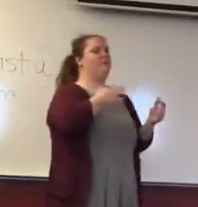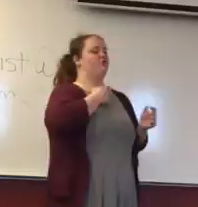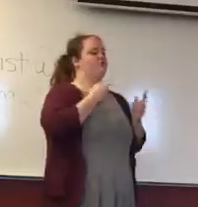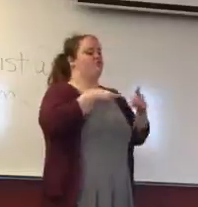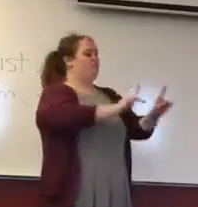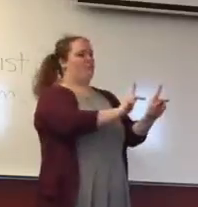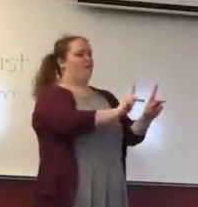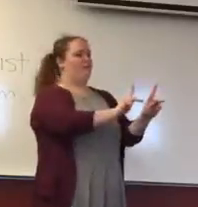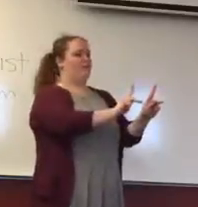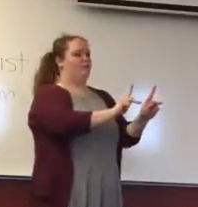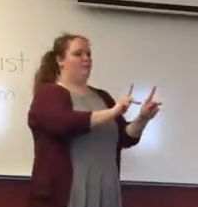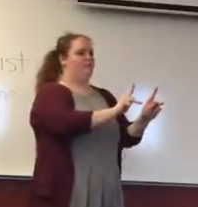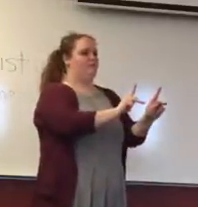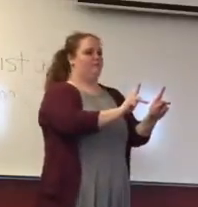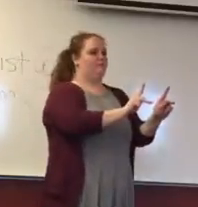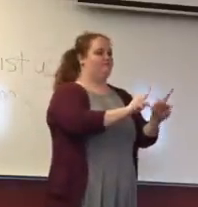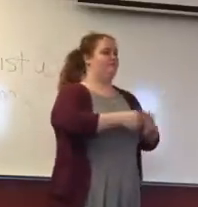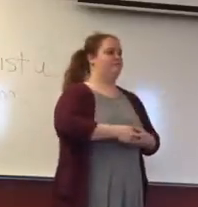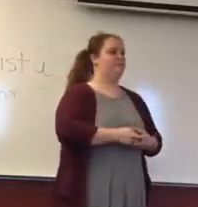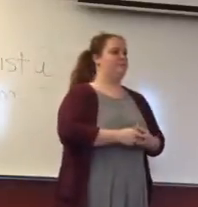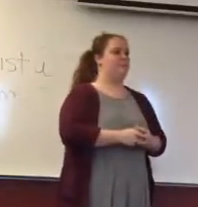they're commenting to you? Or they'll be